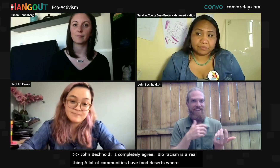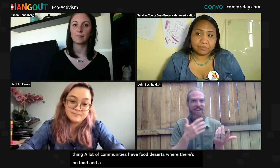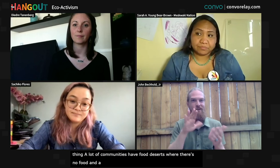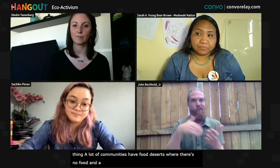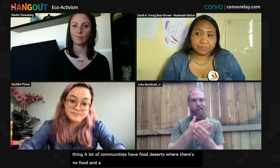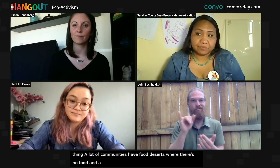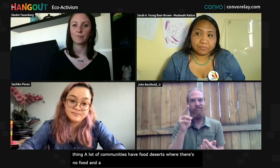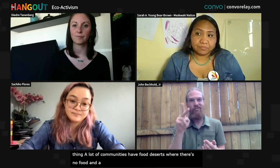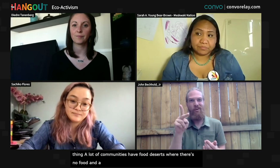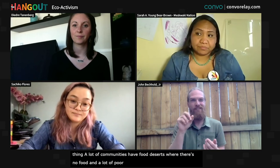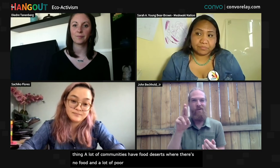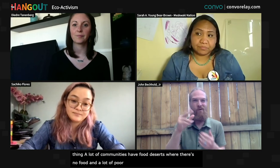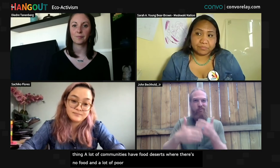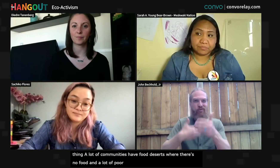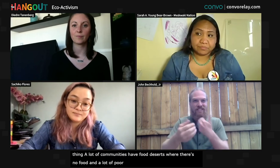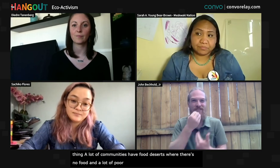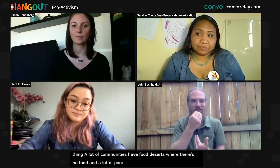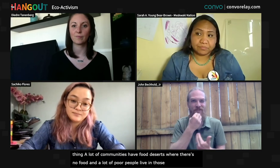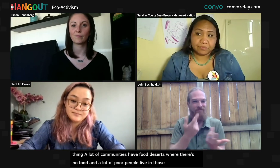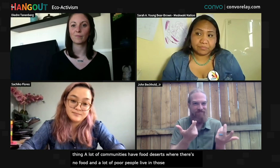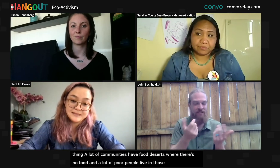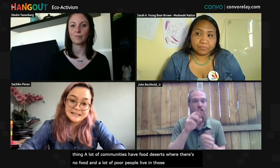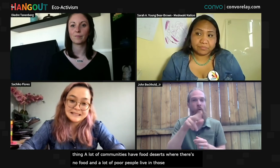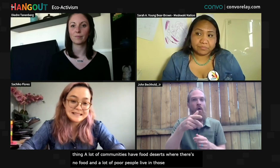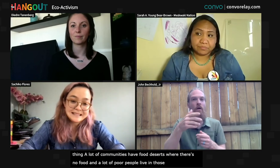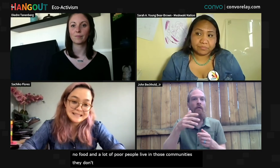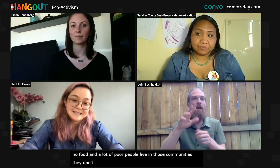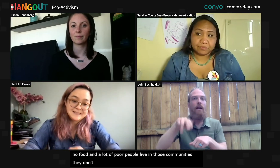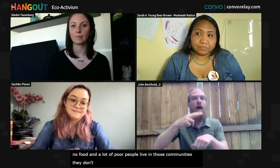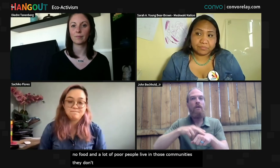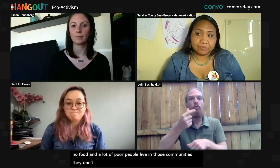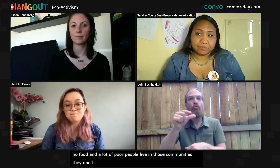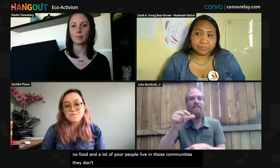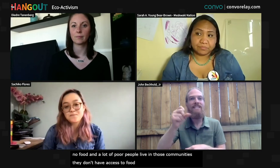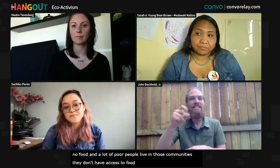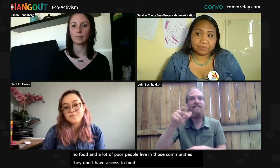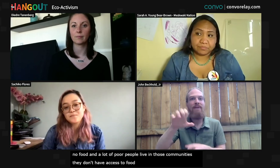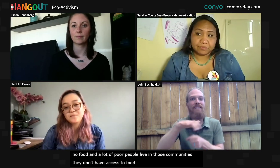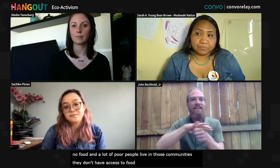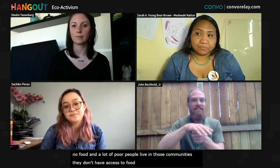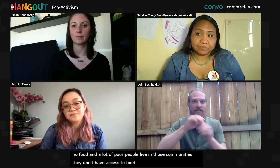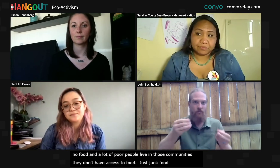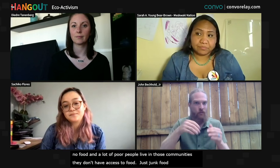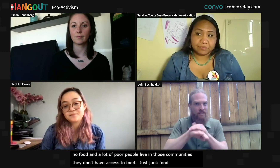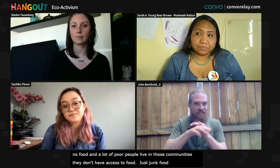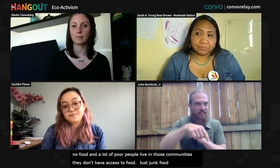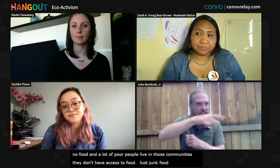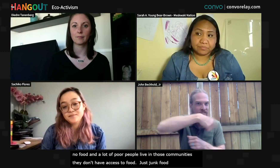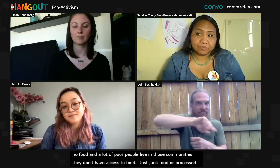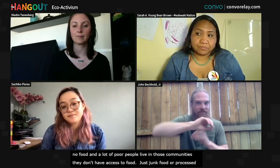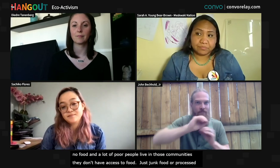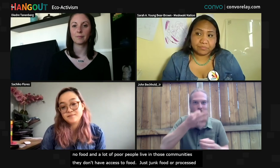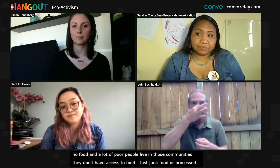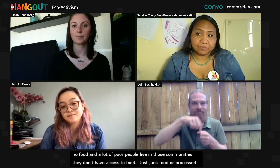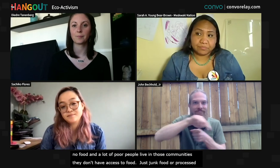communities and they don't have access to food. It's just junk food or processed foods that are accessible. There's no natural green spaces that